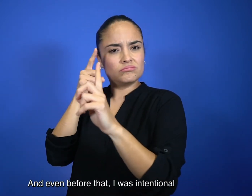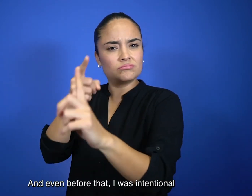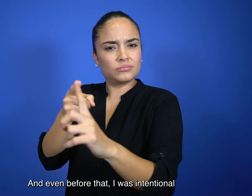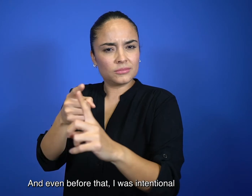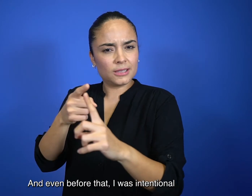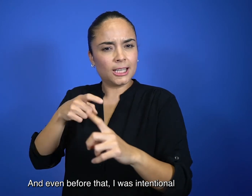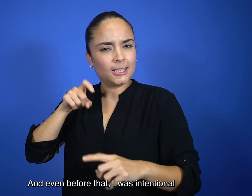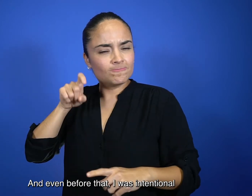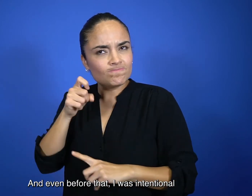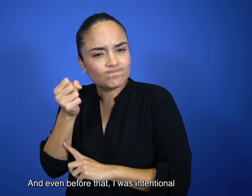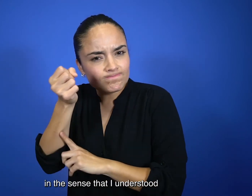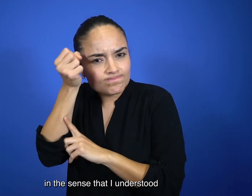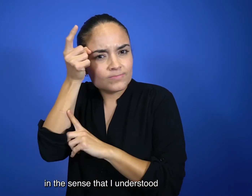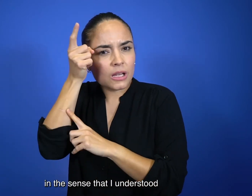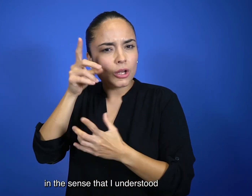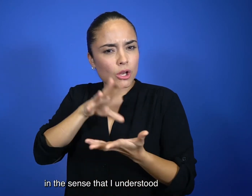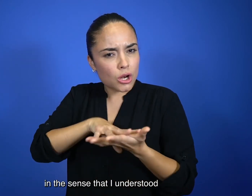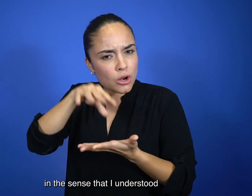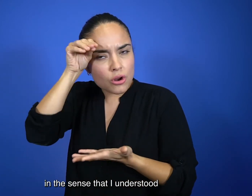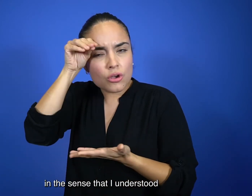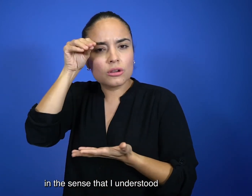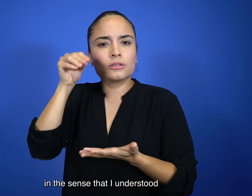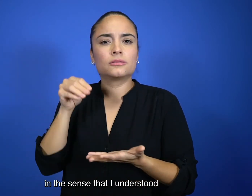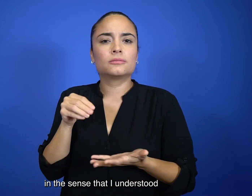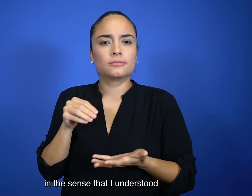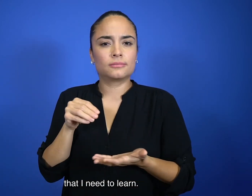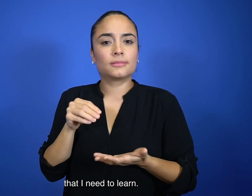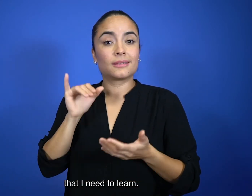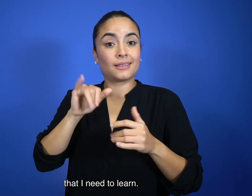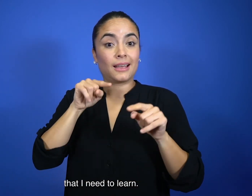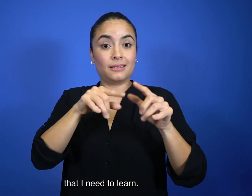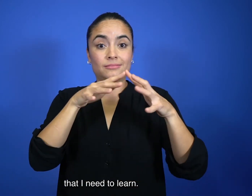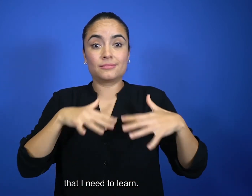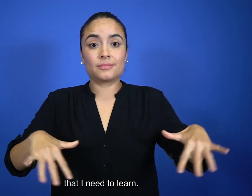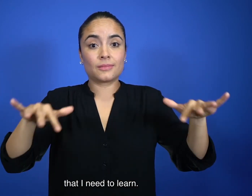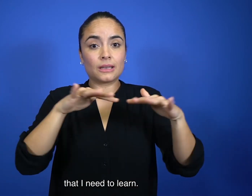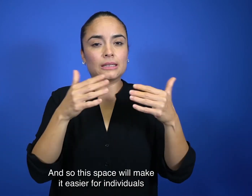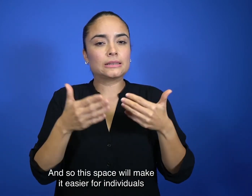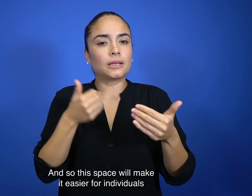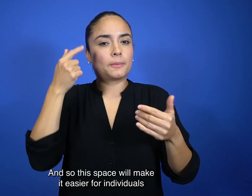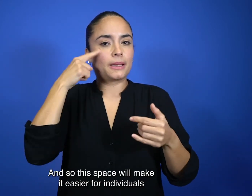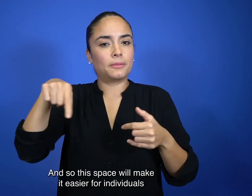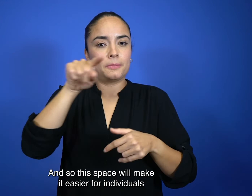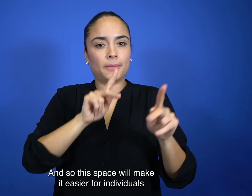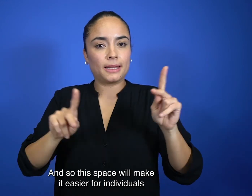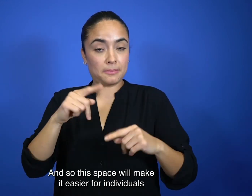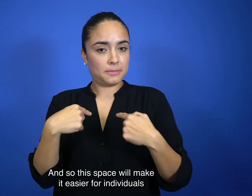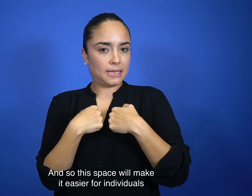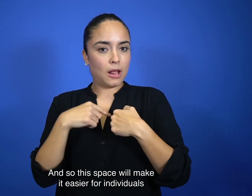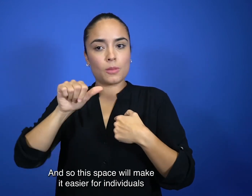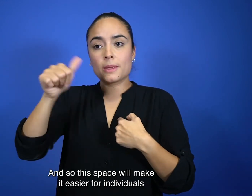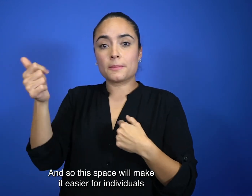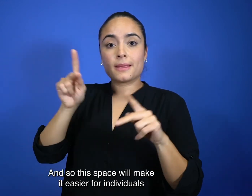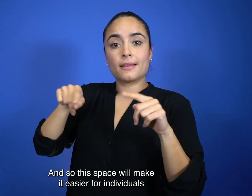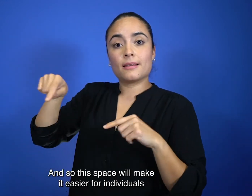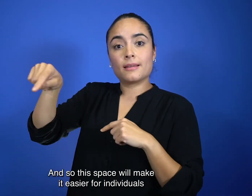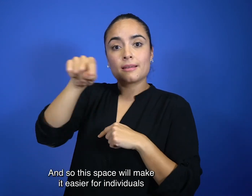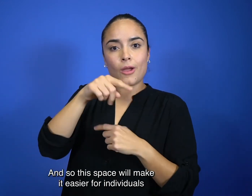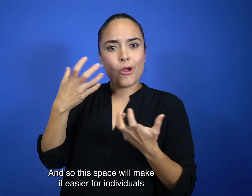intentional in the sense that I understood that I need to learn. And so this space will make it easier for individuals like